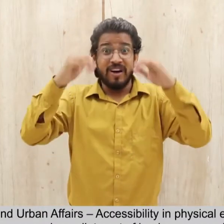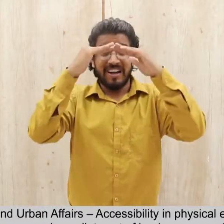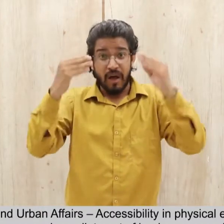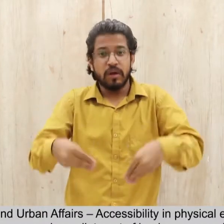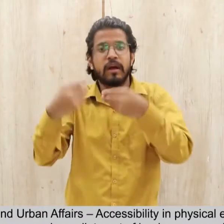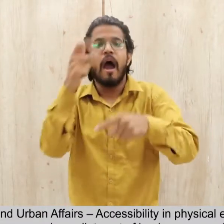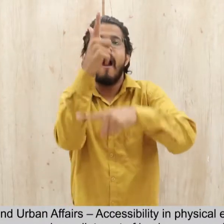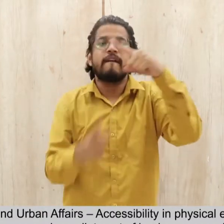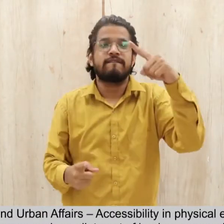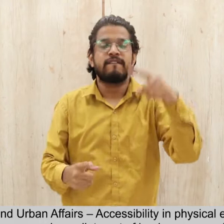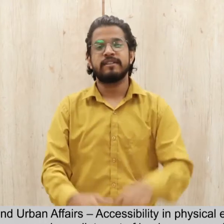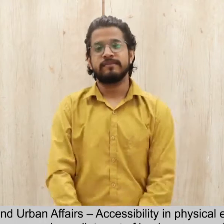rate to PWDs.